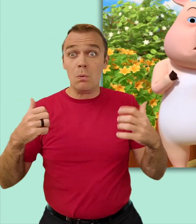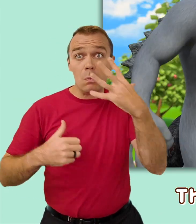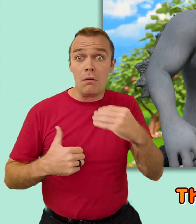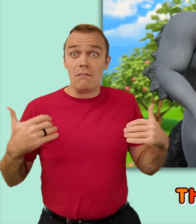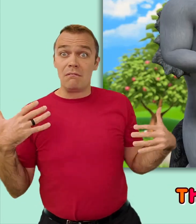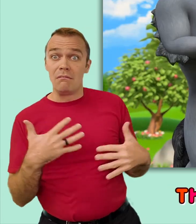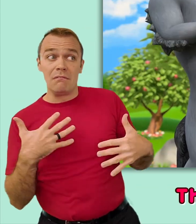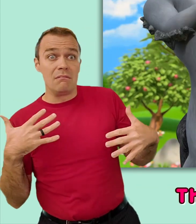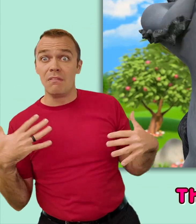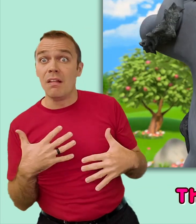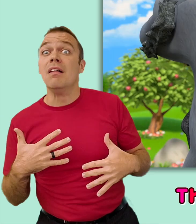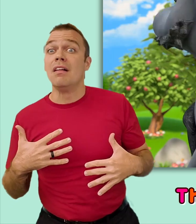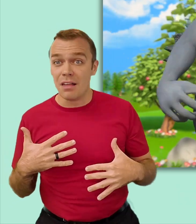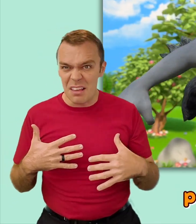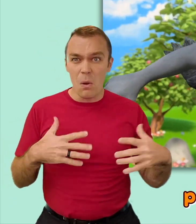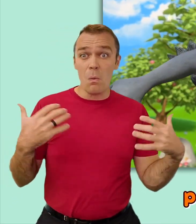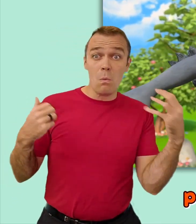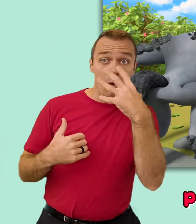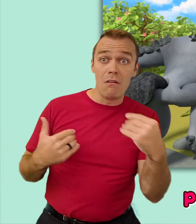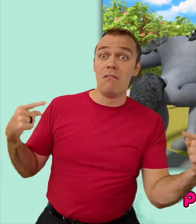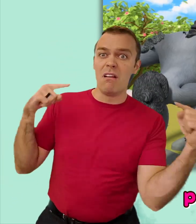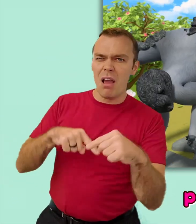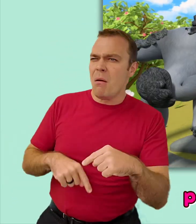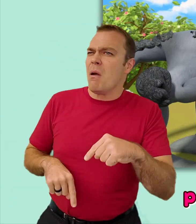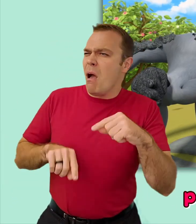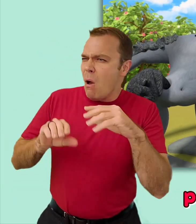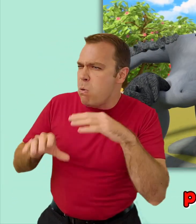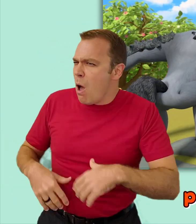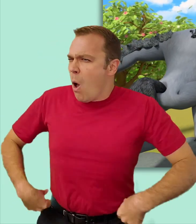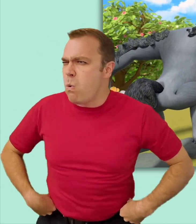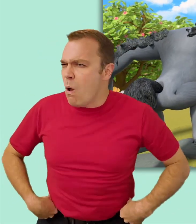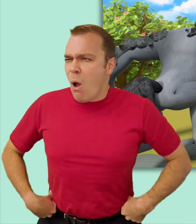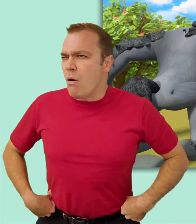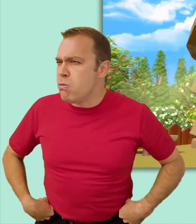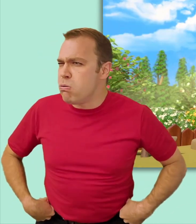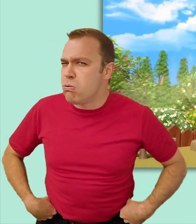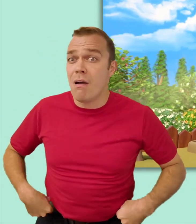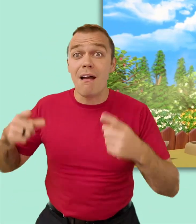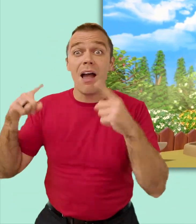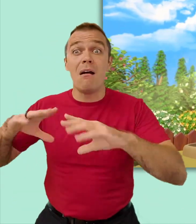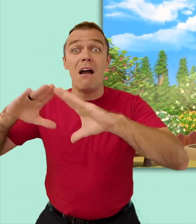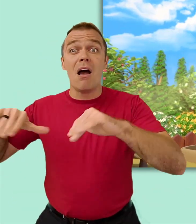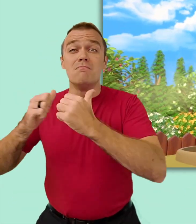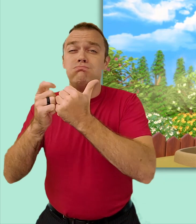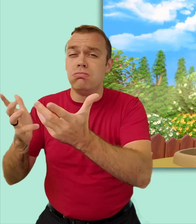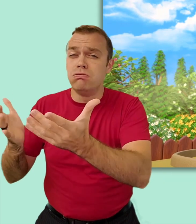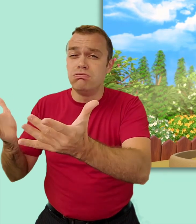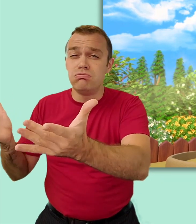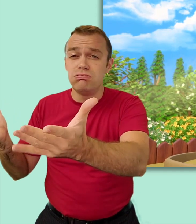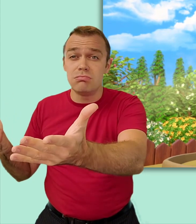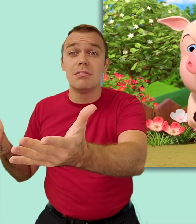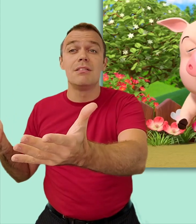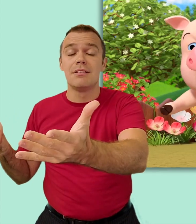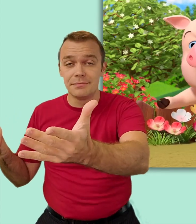no! The wolf came and huffed and puffed, then he let out a puff. Down fell the little piggy's